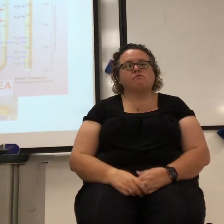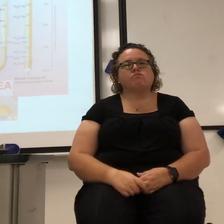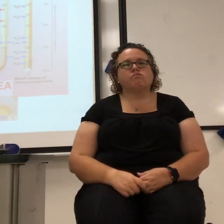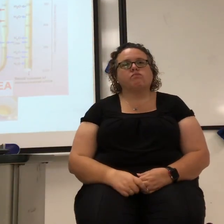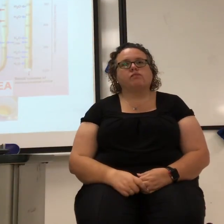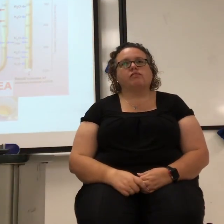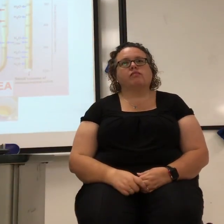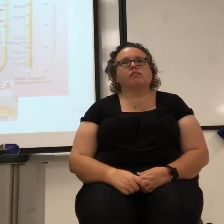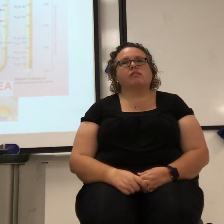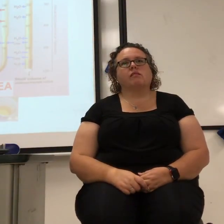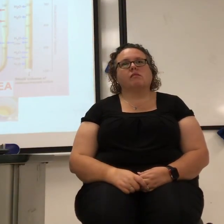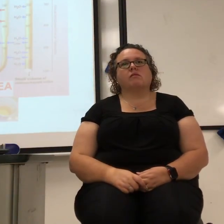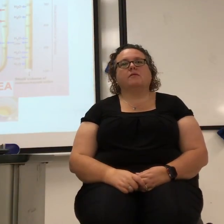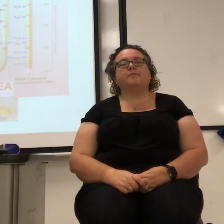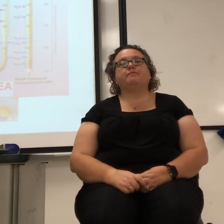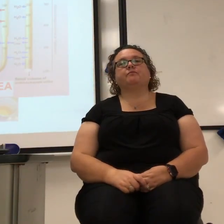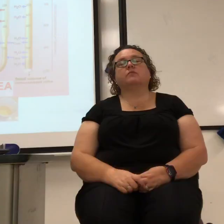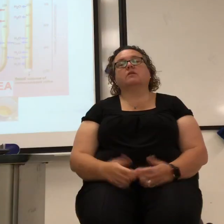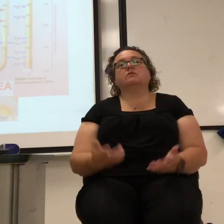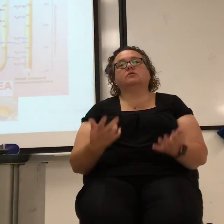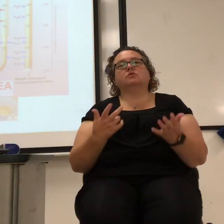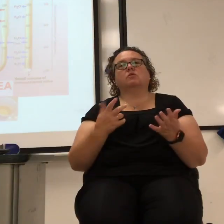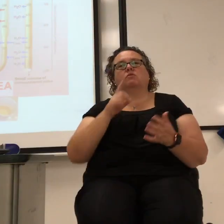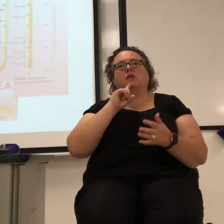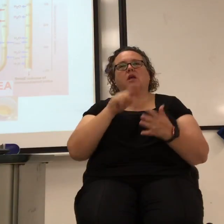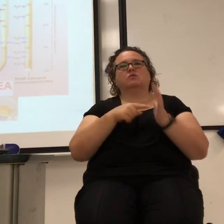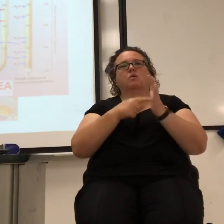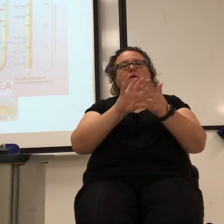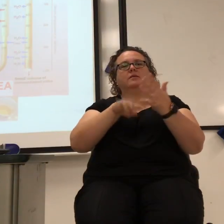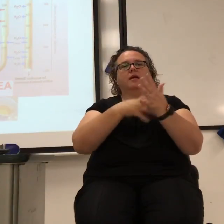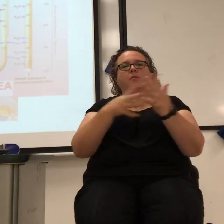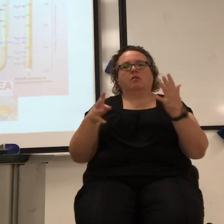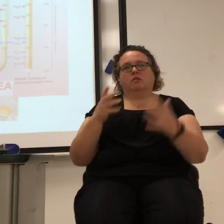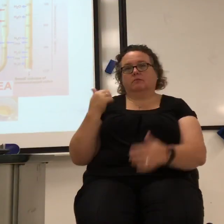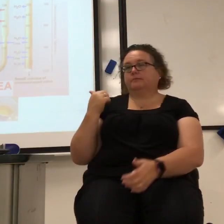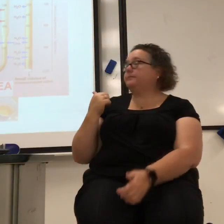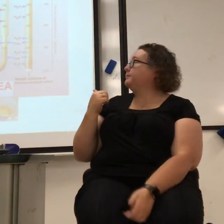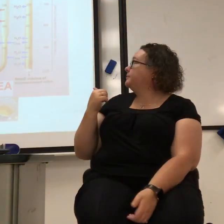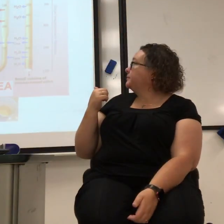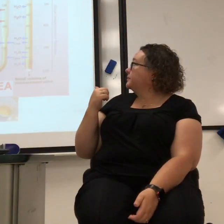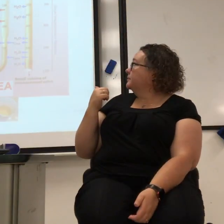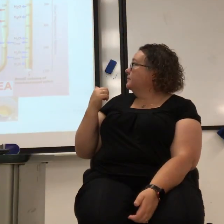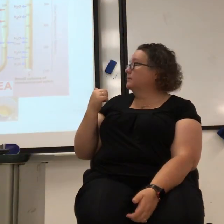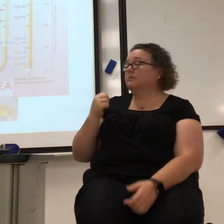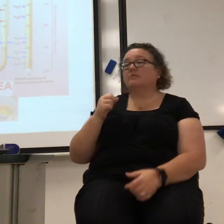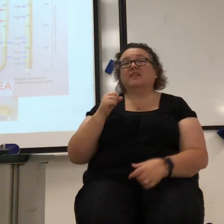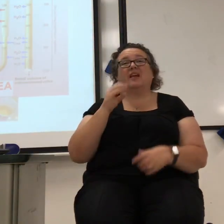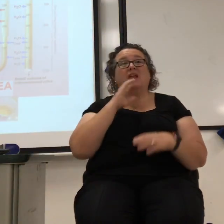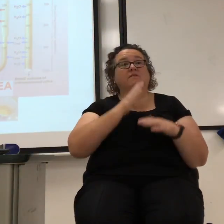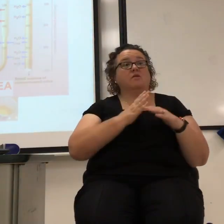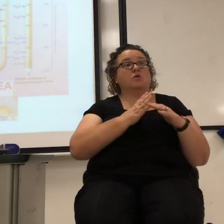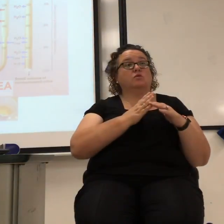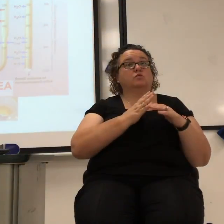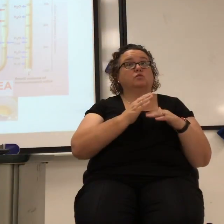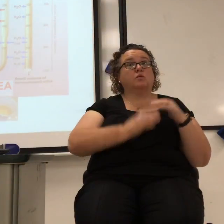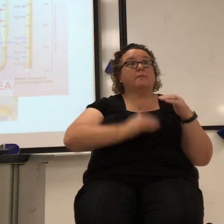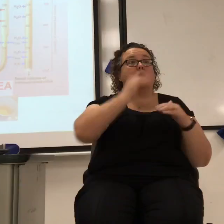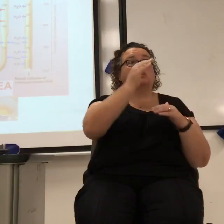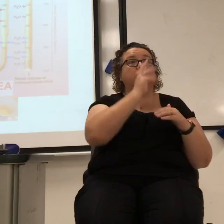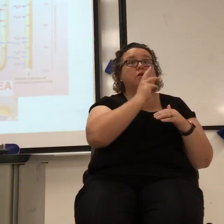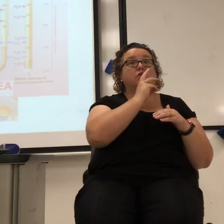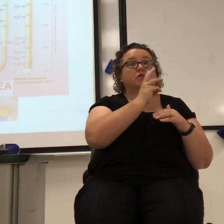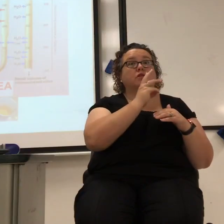So I basically tabled it out here. On the left side, if you're overhydrated, no